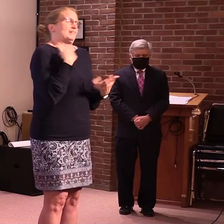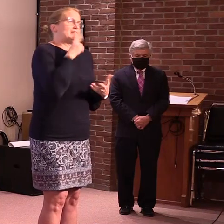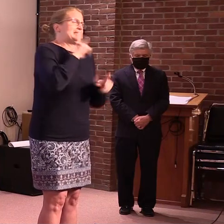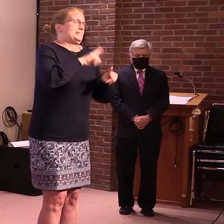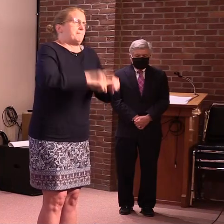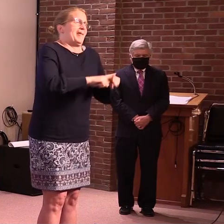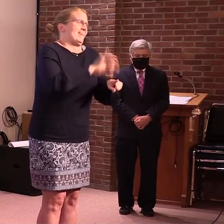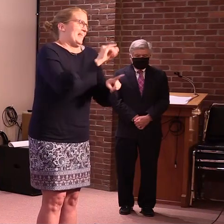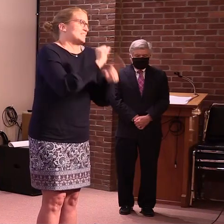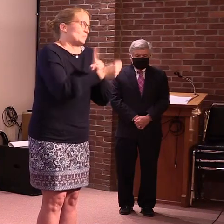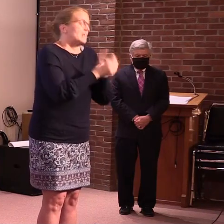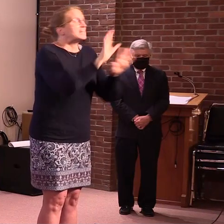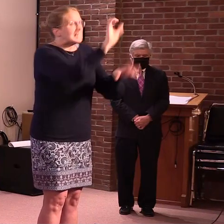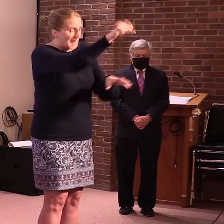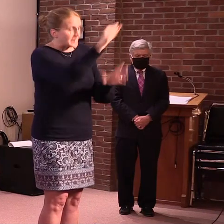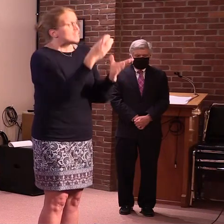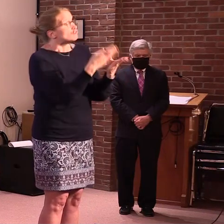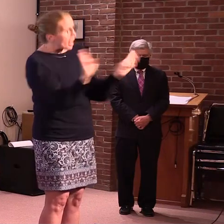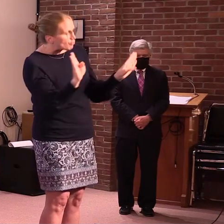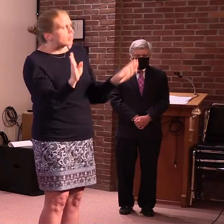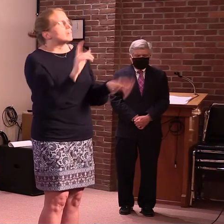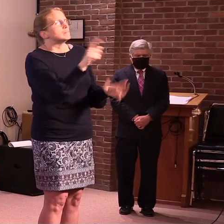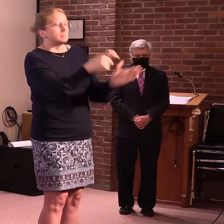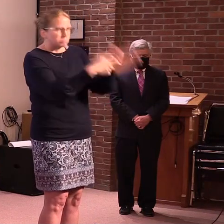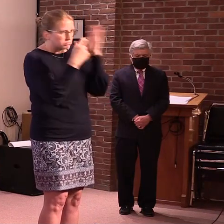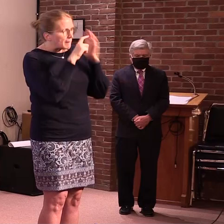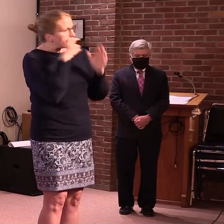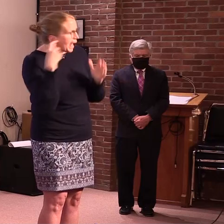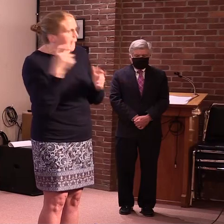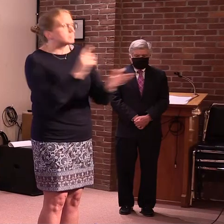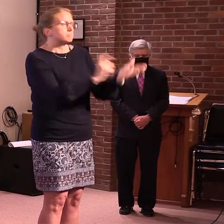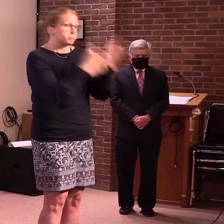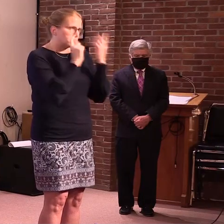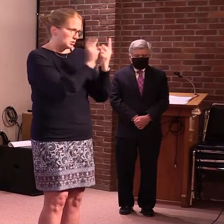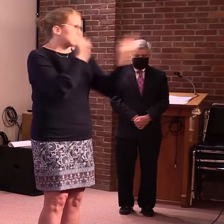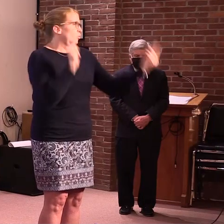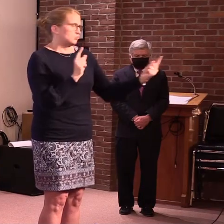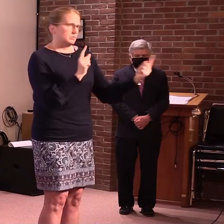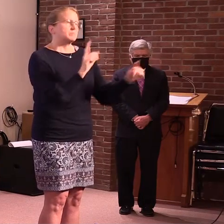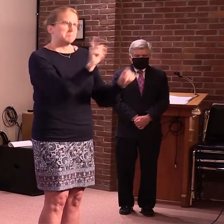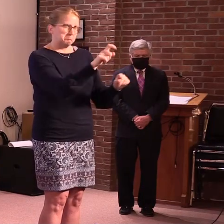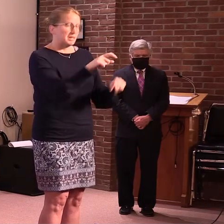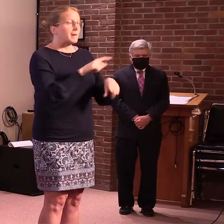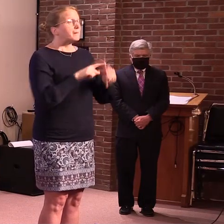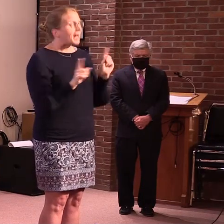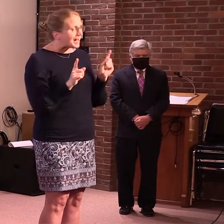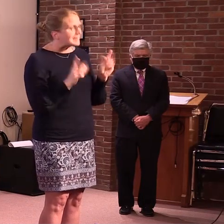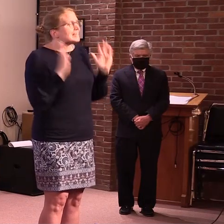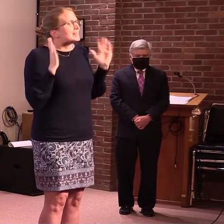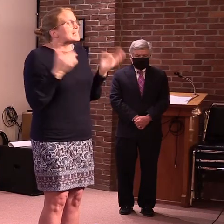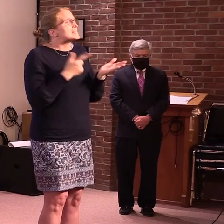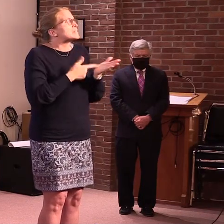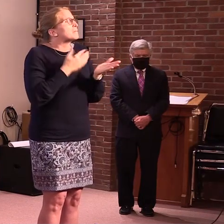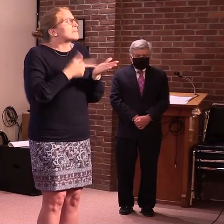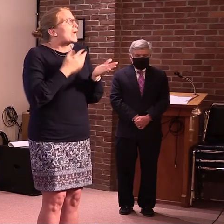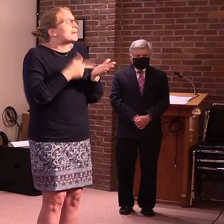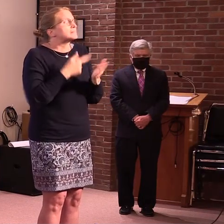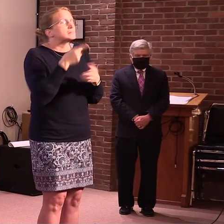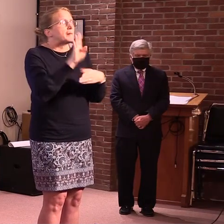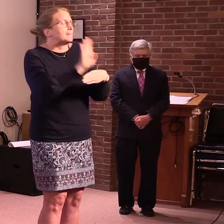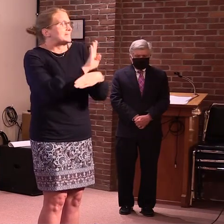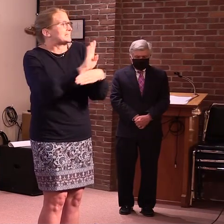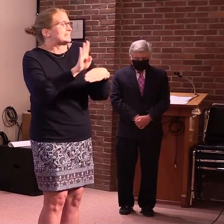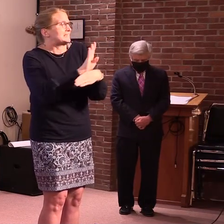we require mask wearing and social distancing, but there are times where the business function won't allow that.